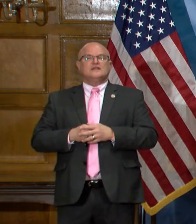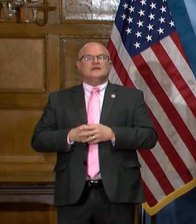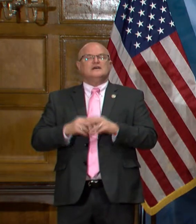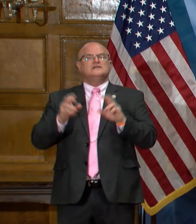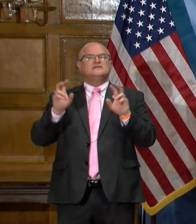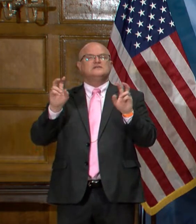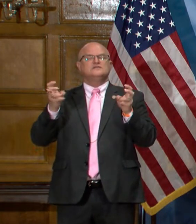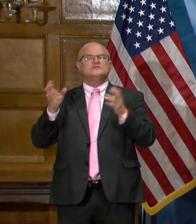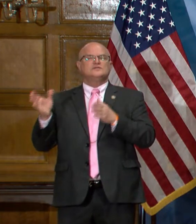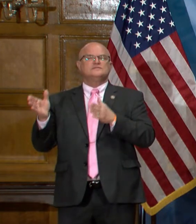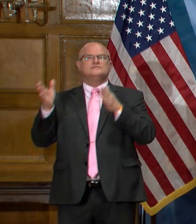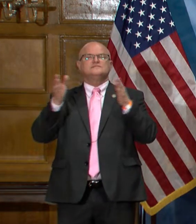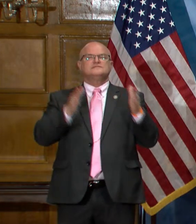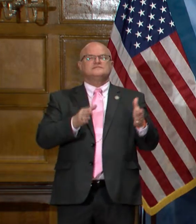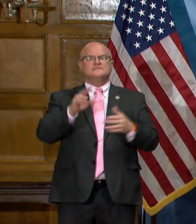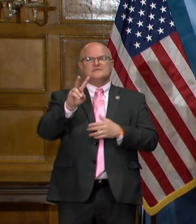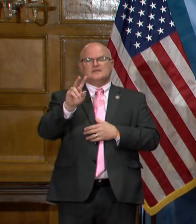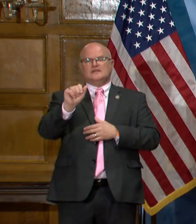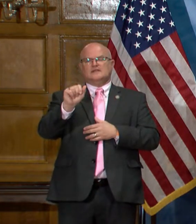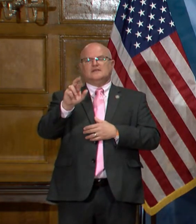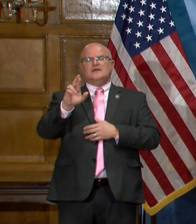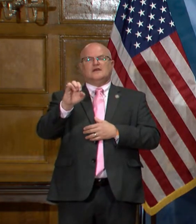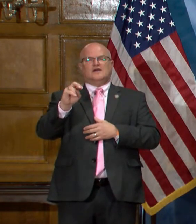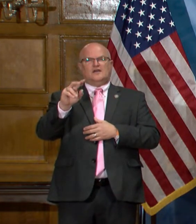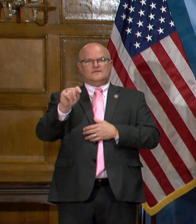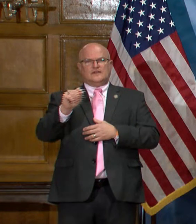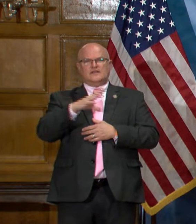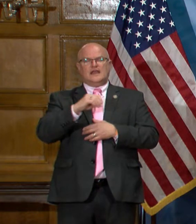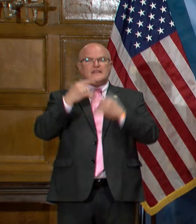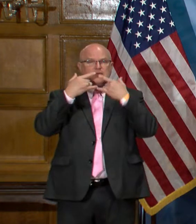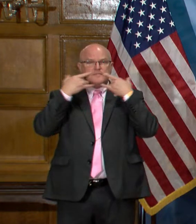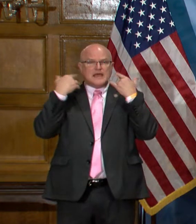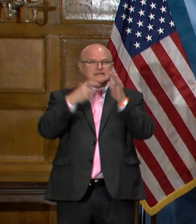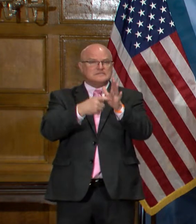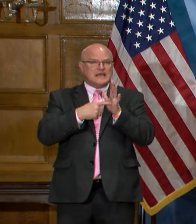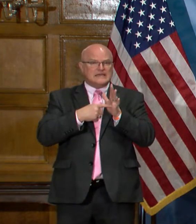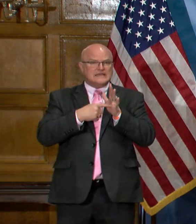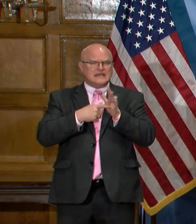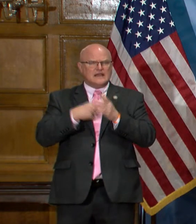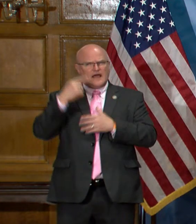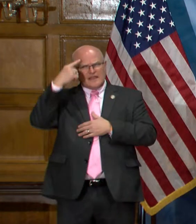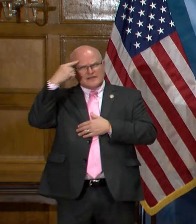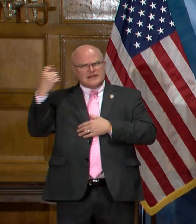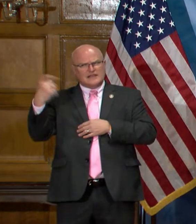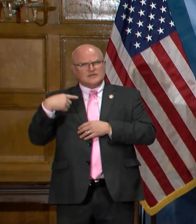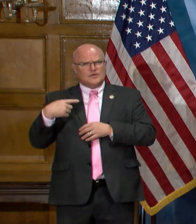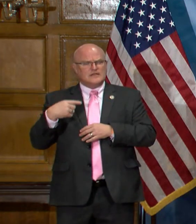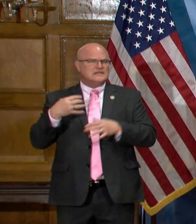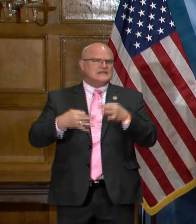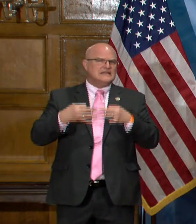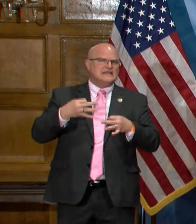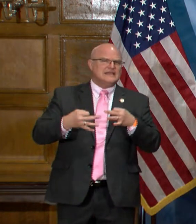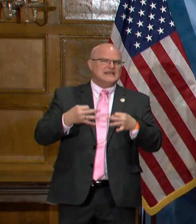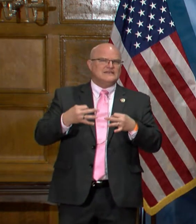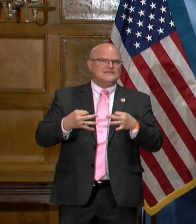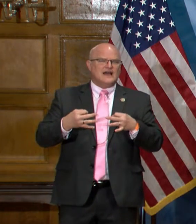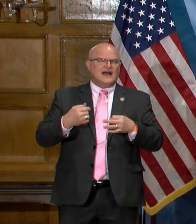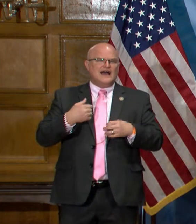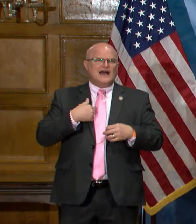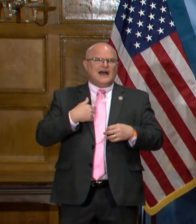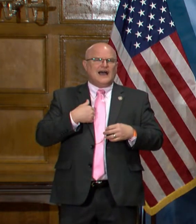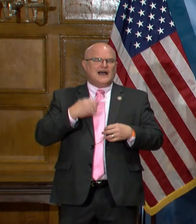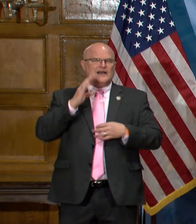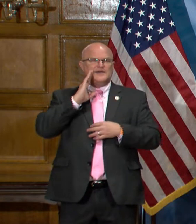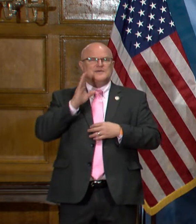In terms of the variant and the mask mandate, I thought you were going to ask the question as whether if I